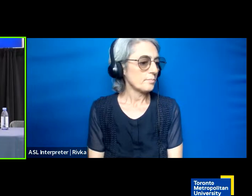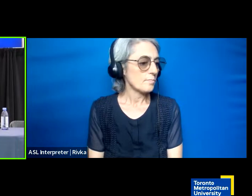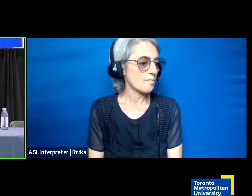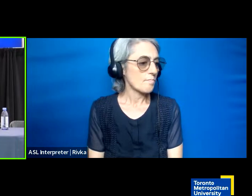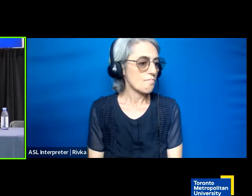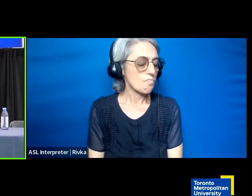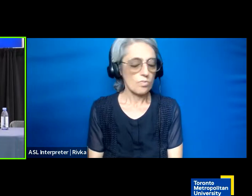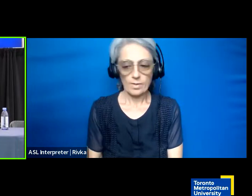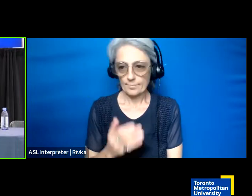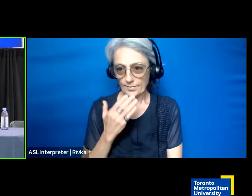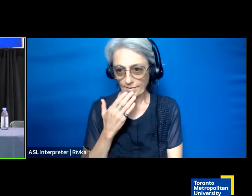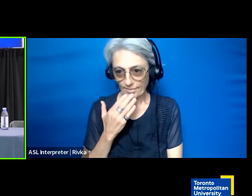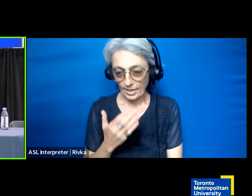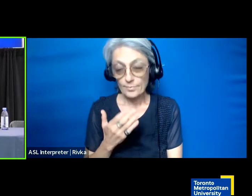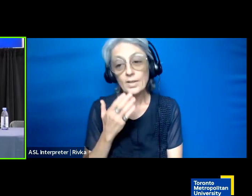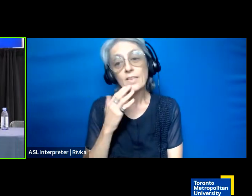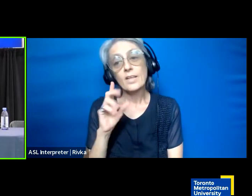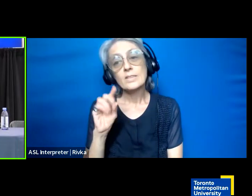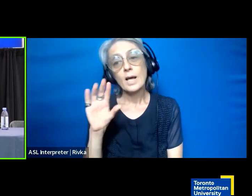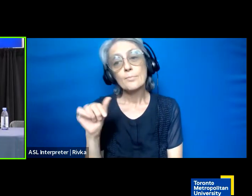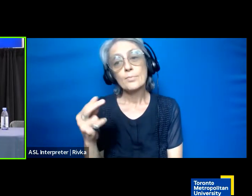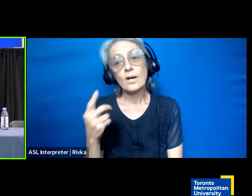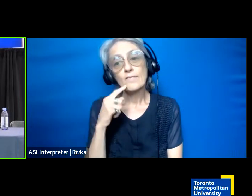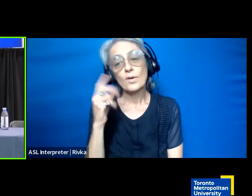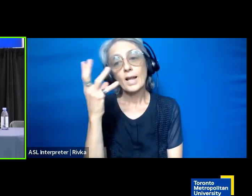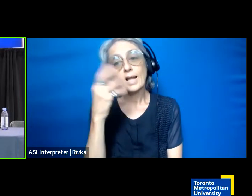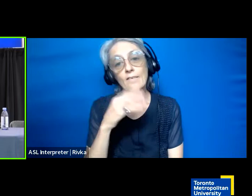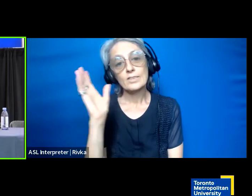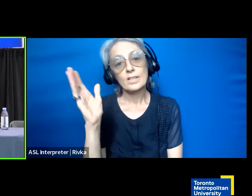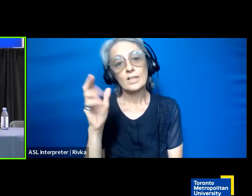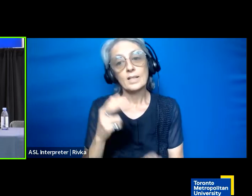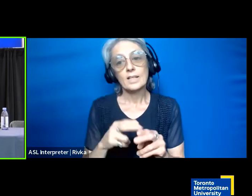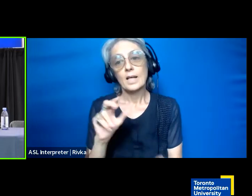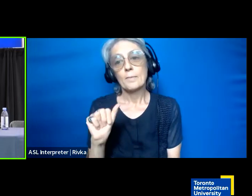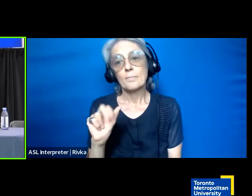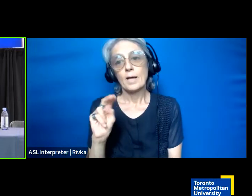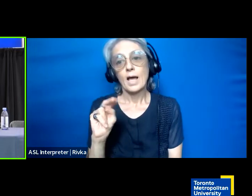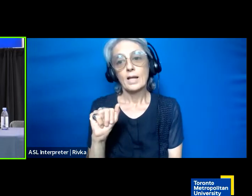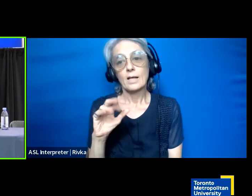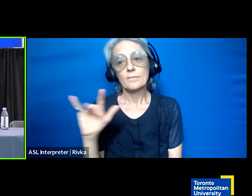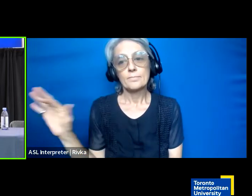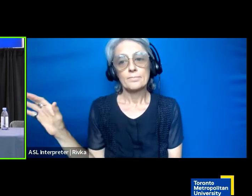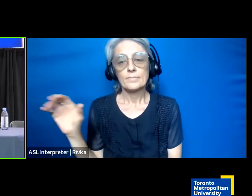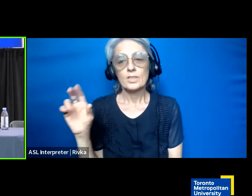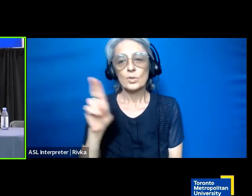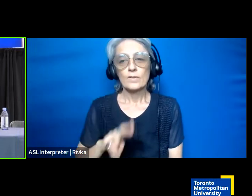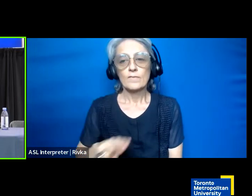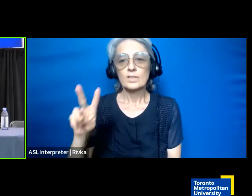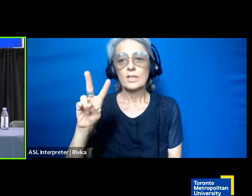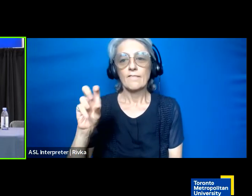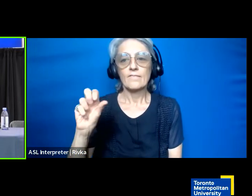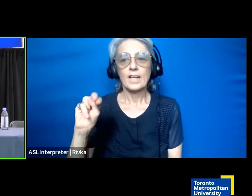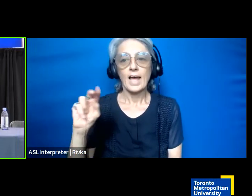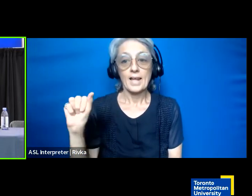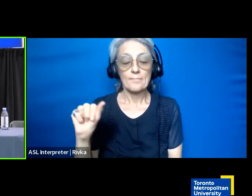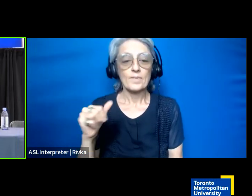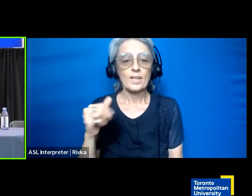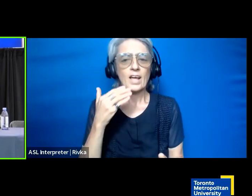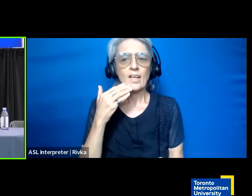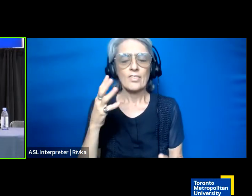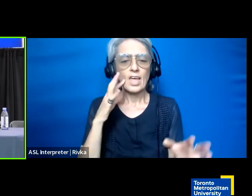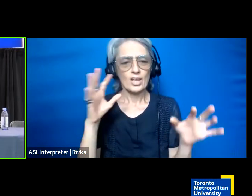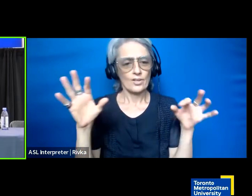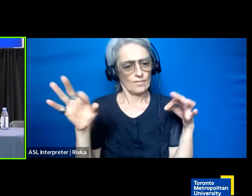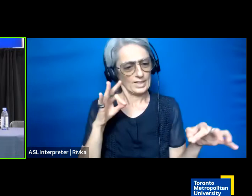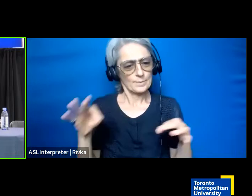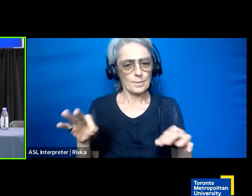Thank you. Thank you, Deborah, for this lovely talk. My name is Anna Dornov. I'm from the University of Vienna. Hi. Thanks for laying out these binaries